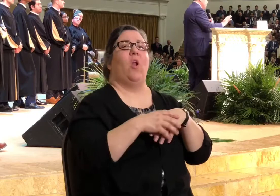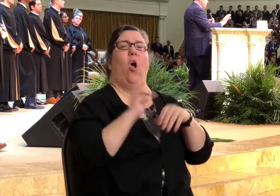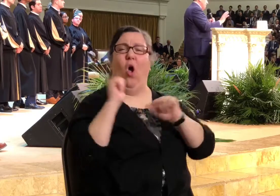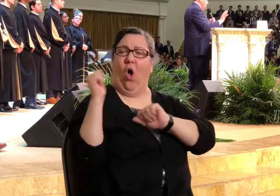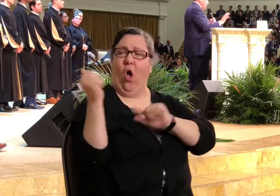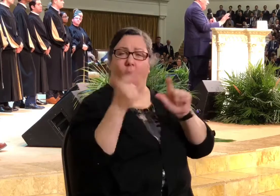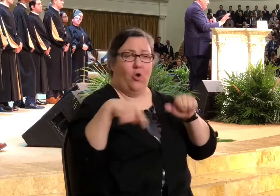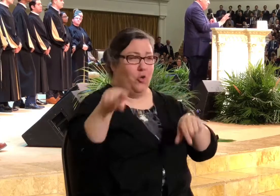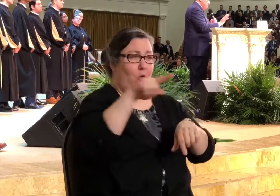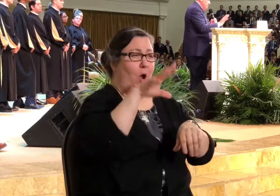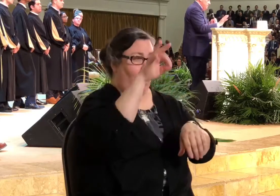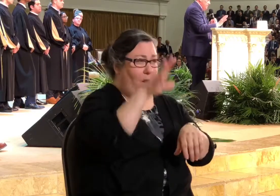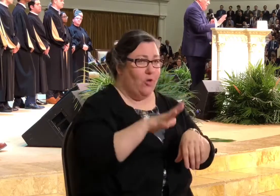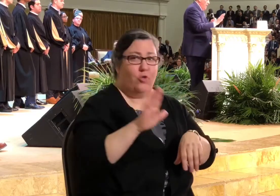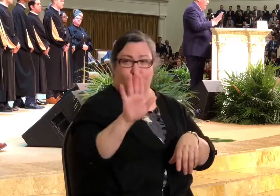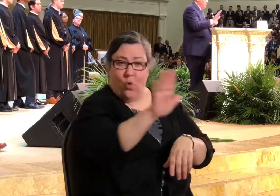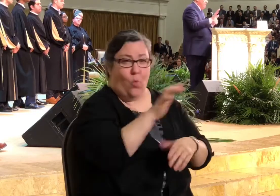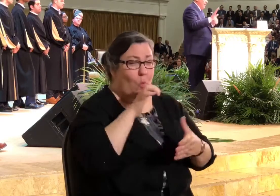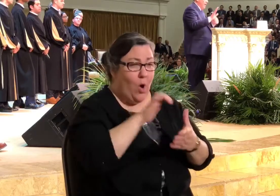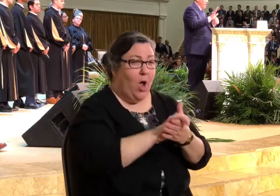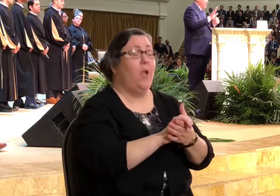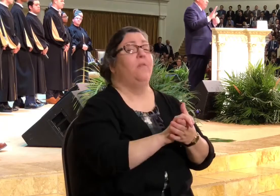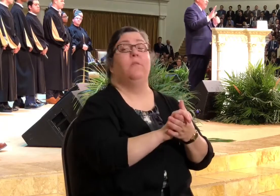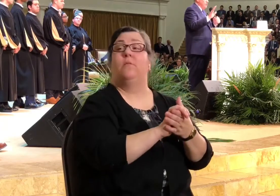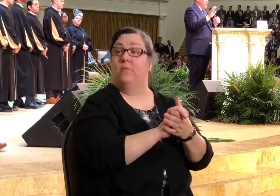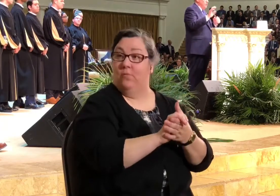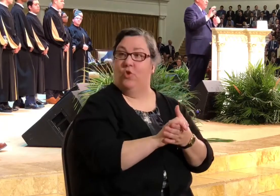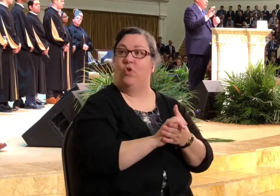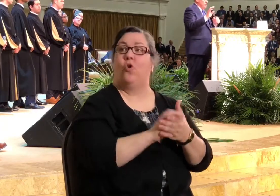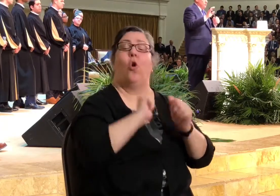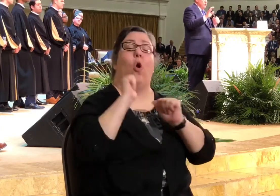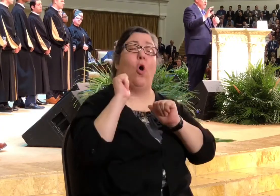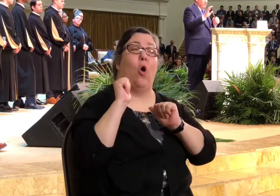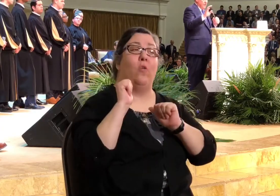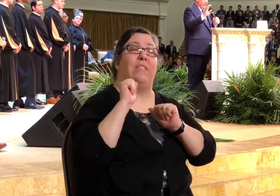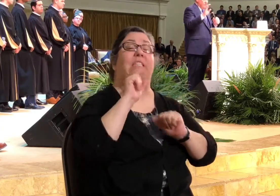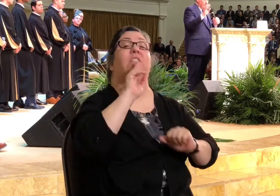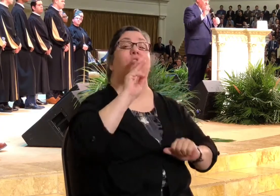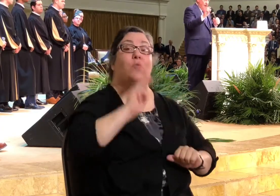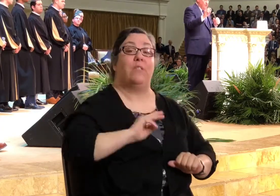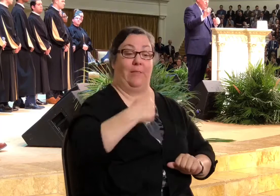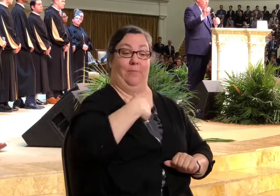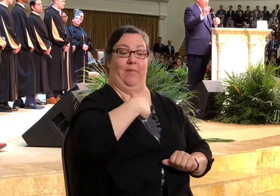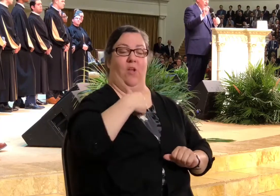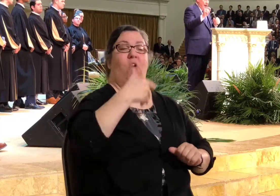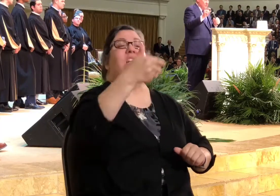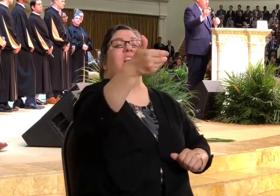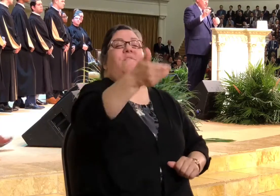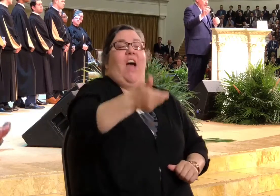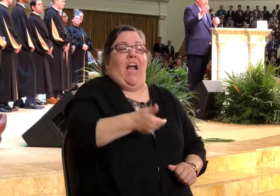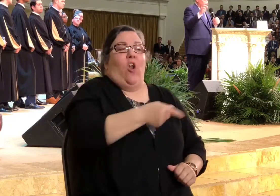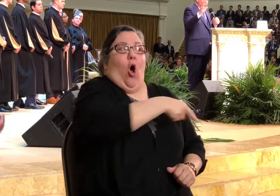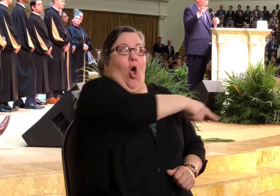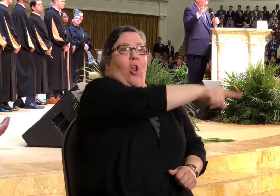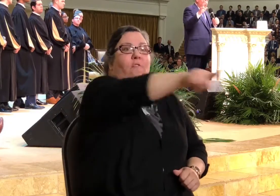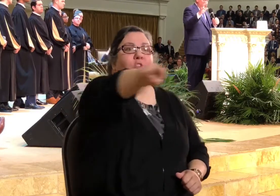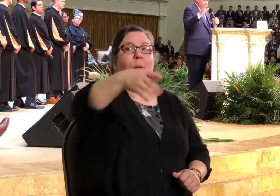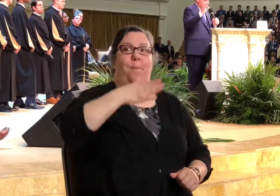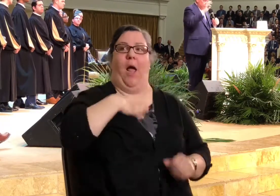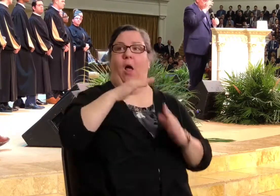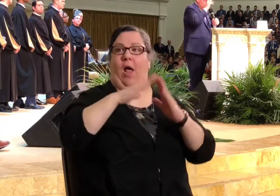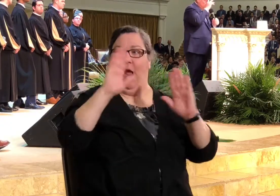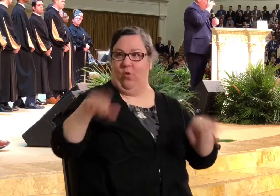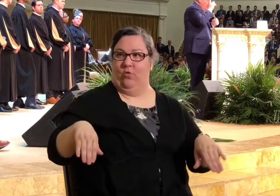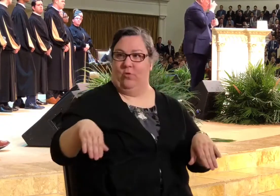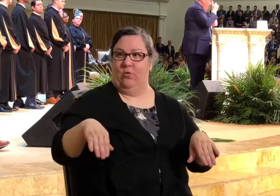are ministers and your wives, you are, Sister Wilson, I would like to invite you to the house tonight along with